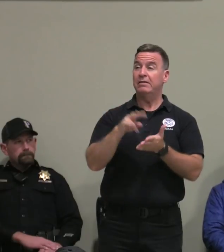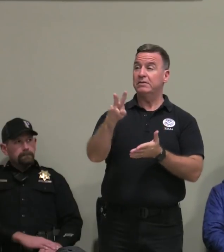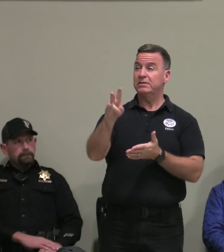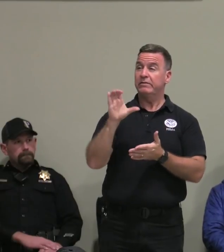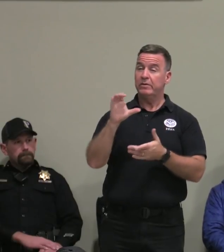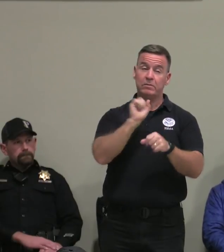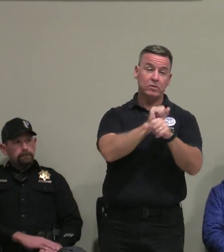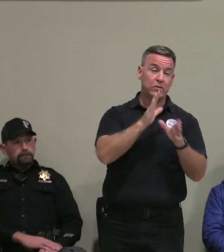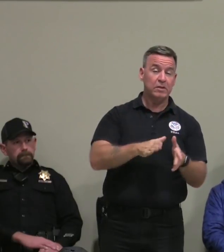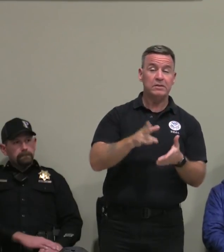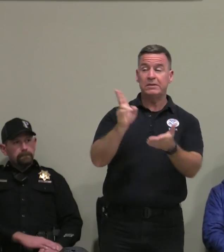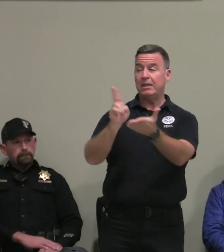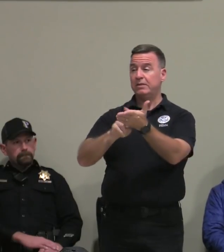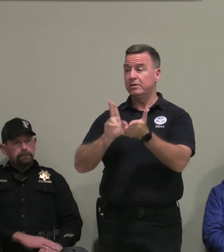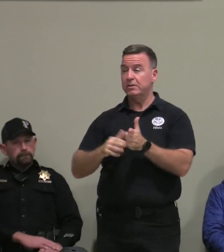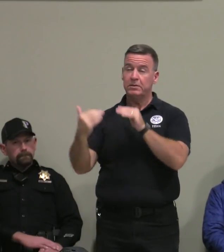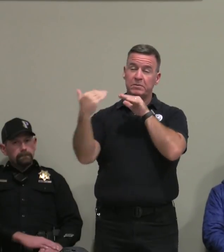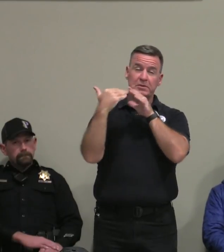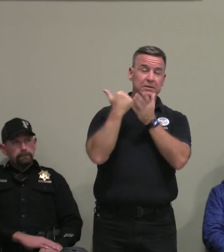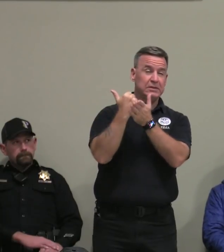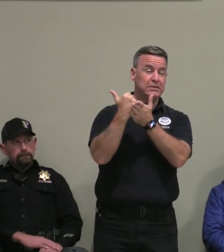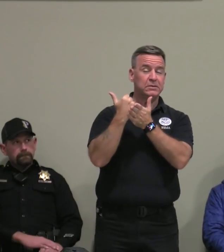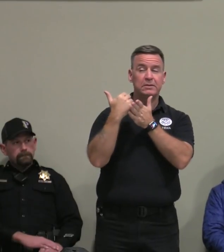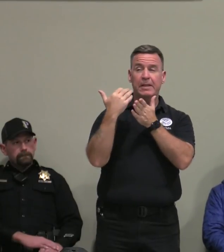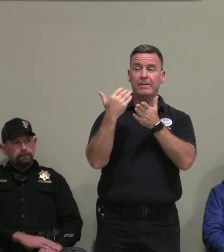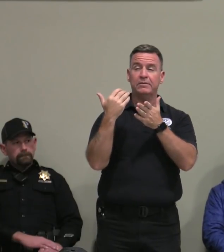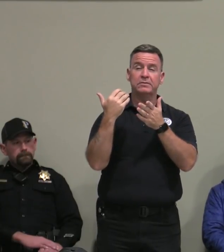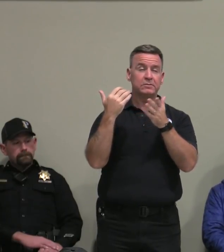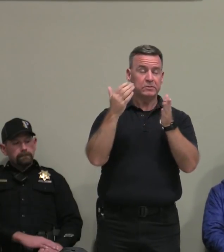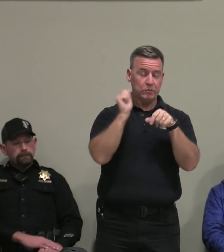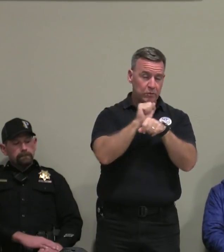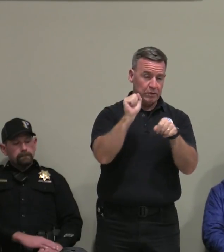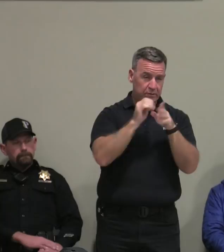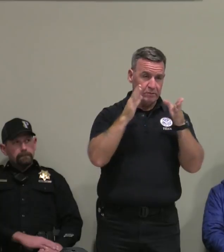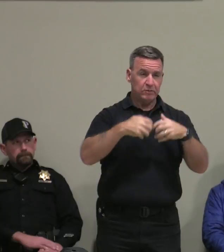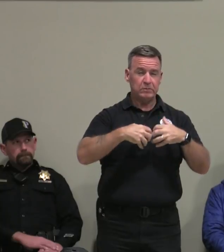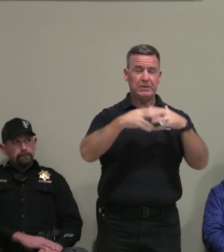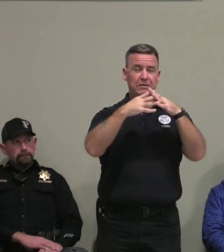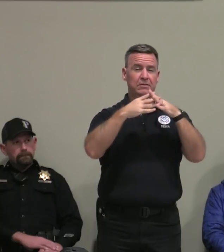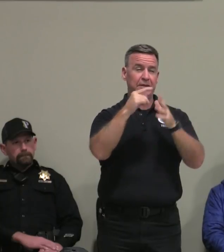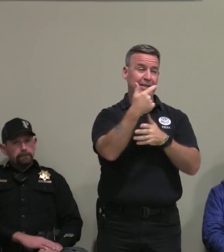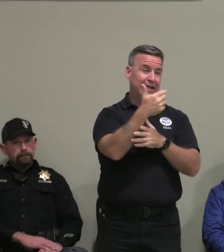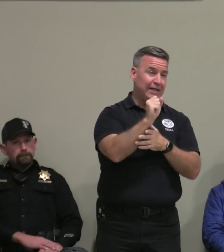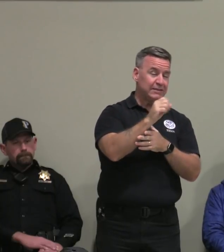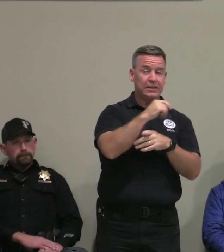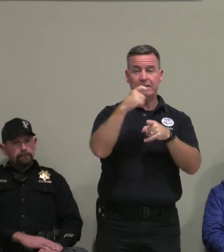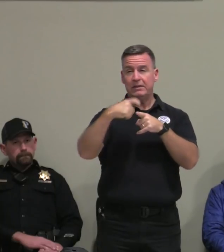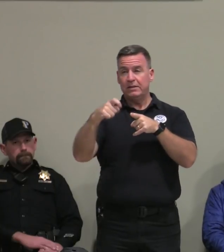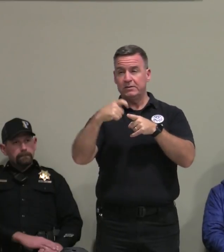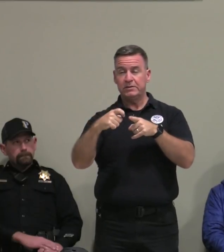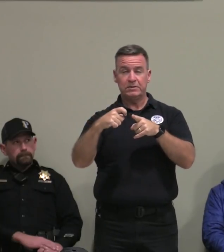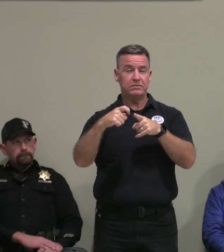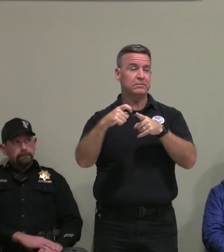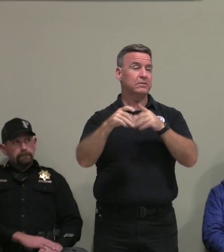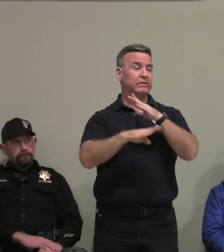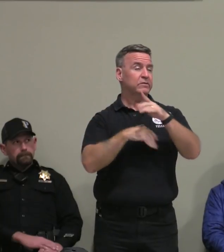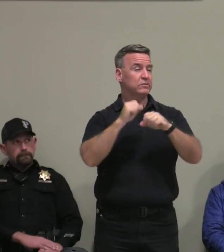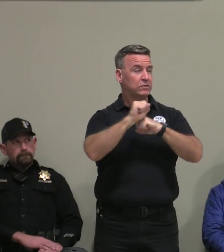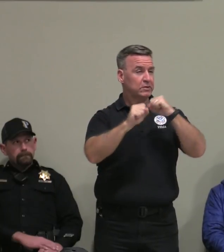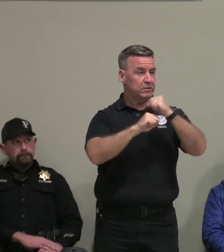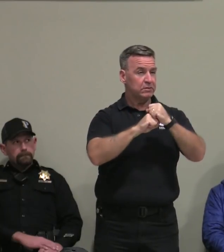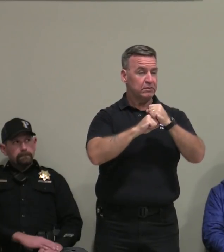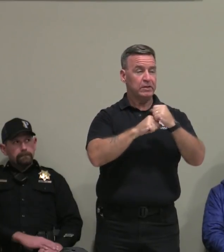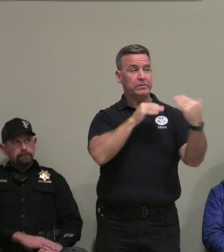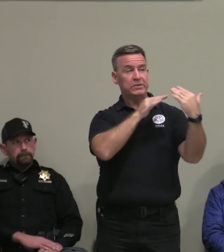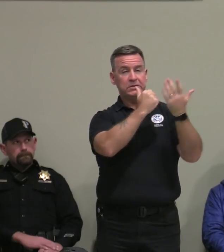contractors and mutual assistance personnel dedicated to rebuilding our gas and electric infrastructure in Butte County. We have mutual assistance from